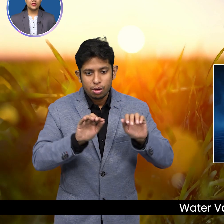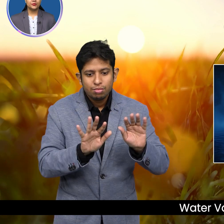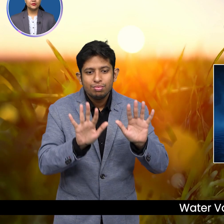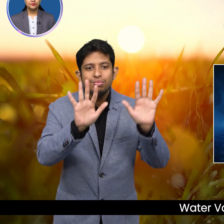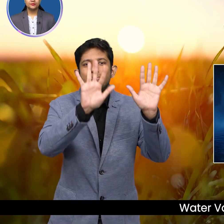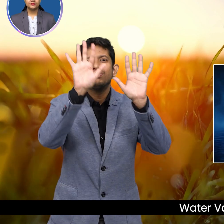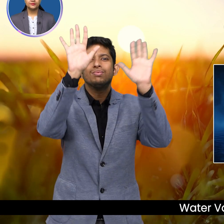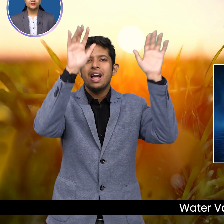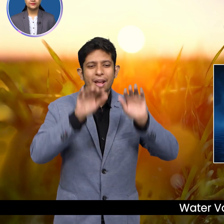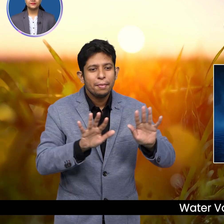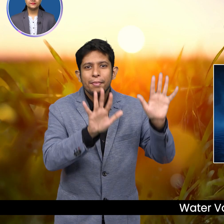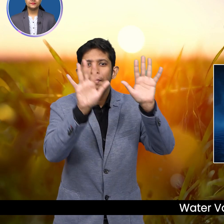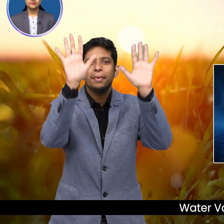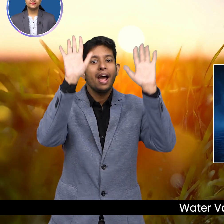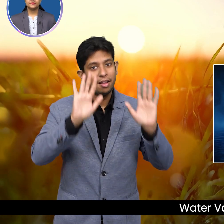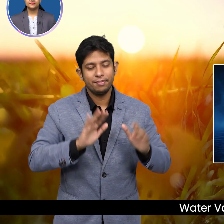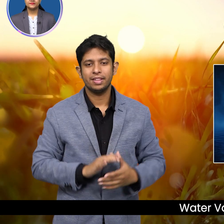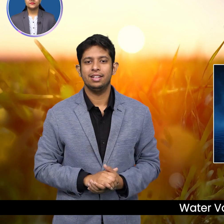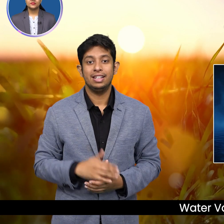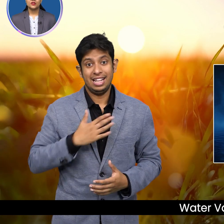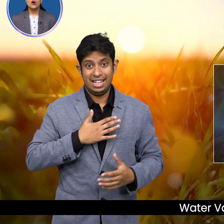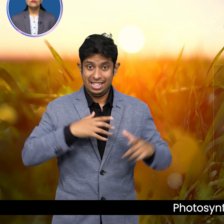water vapor,